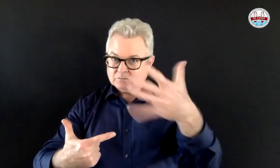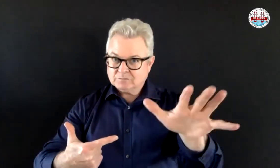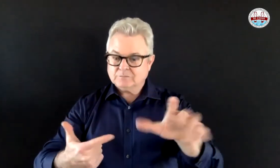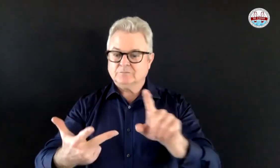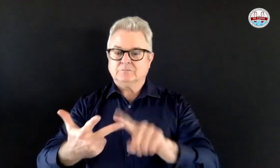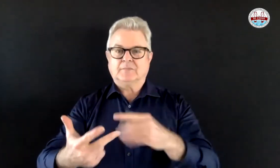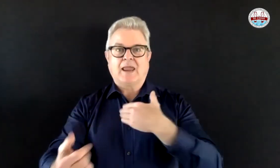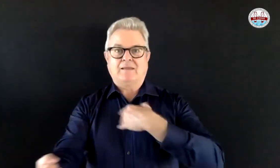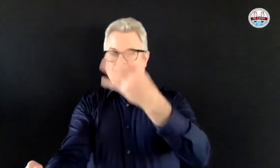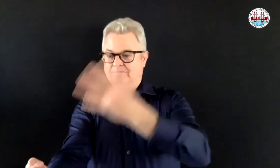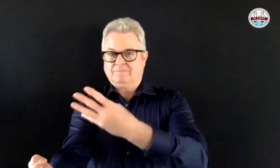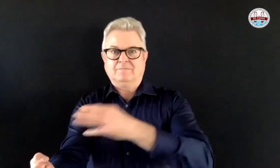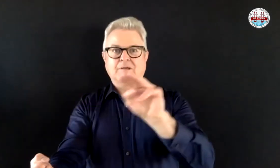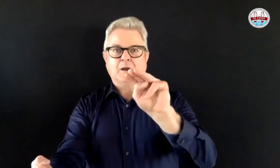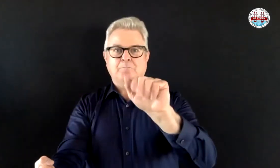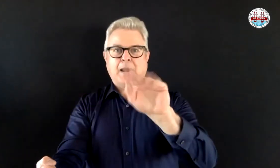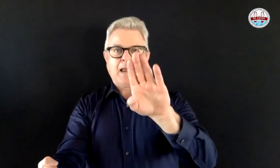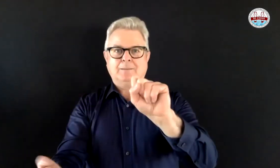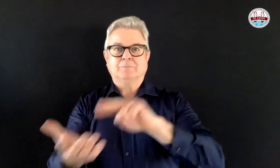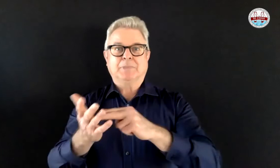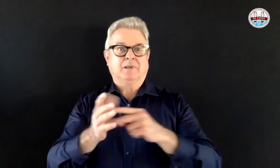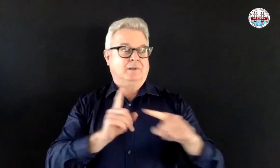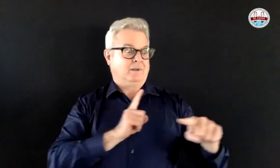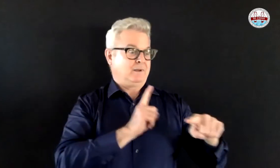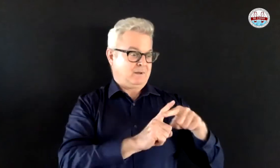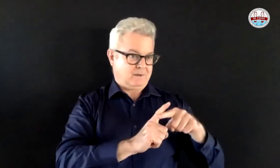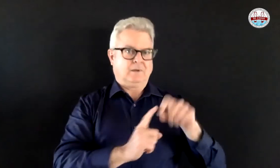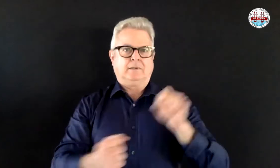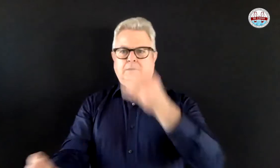we have boosters, we have treatment,